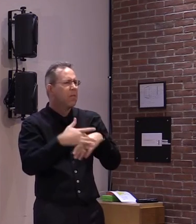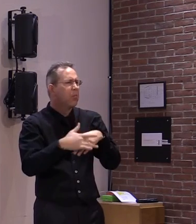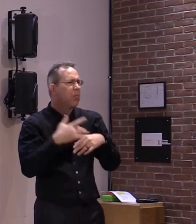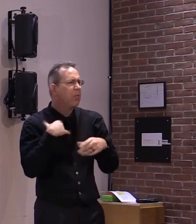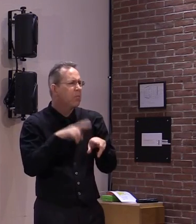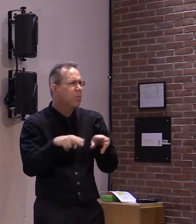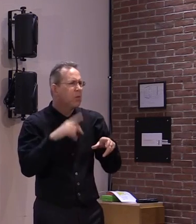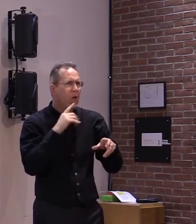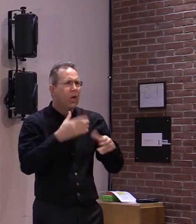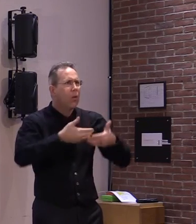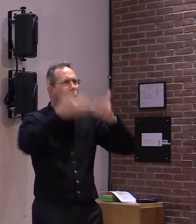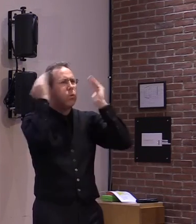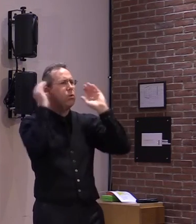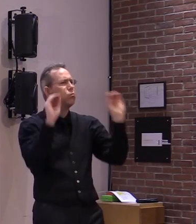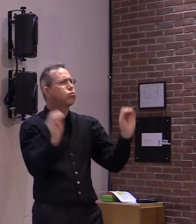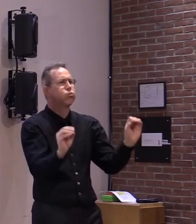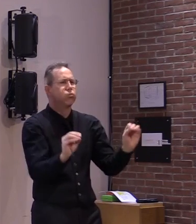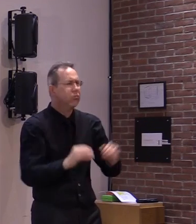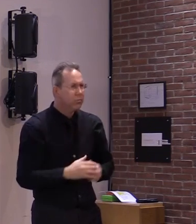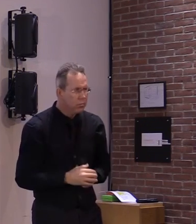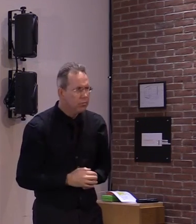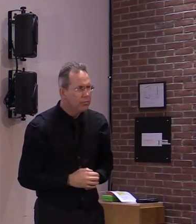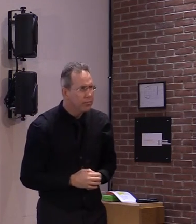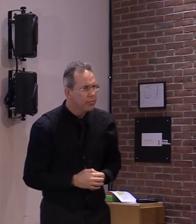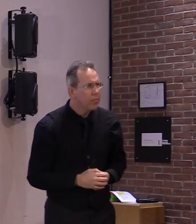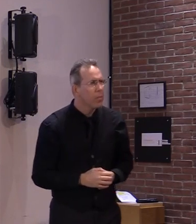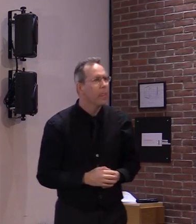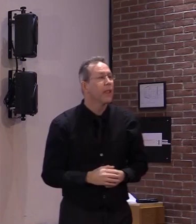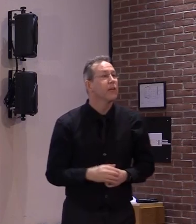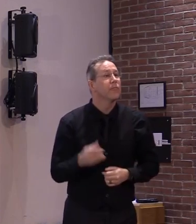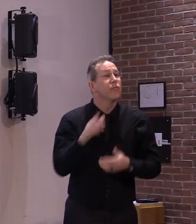care. Turning to the college restart, this week,